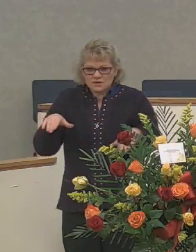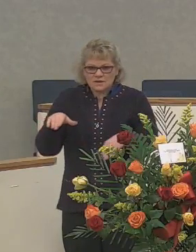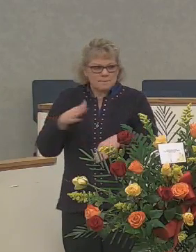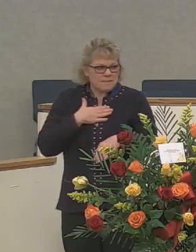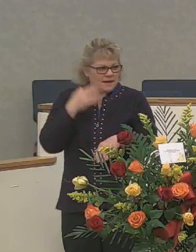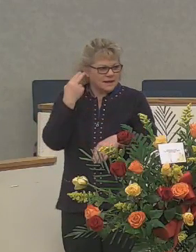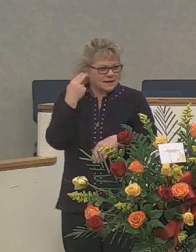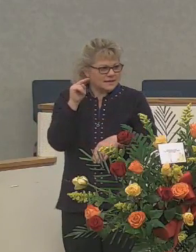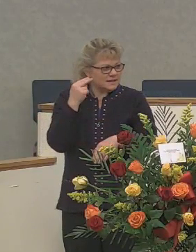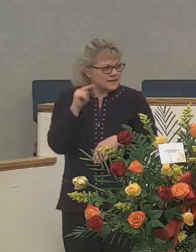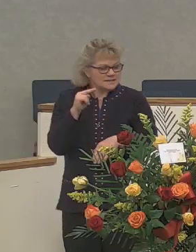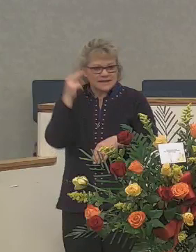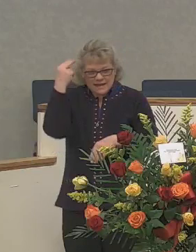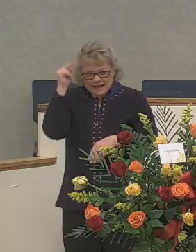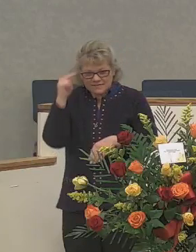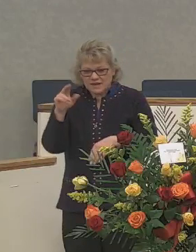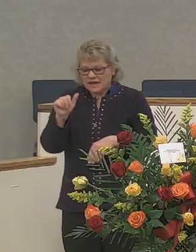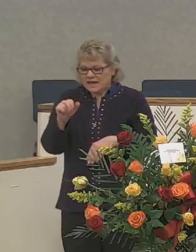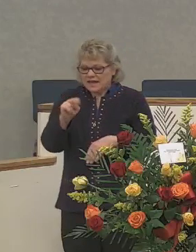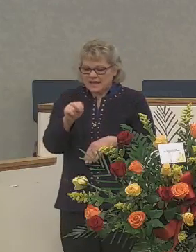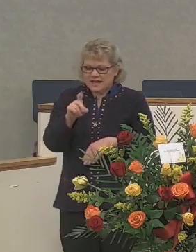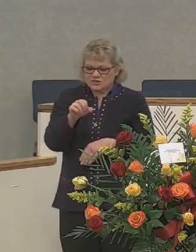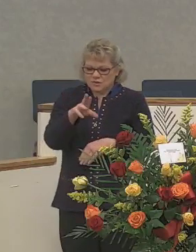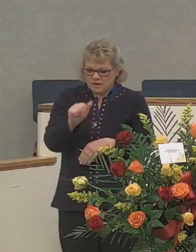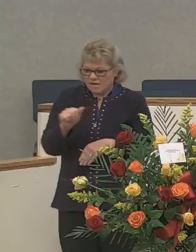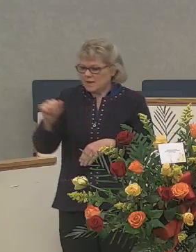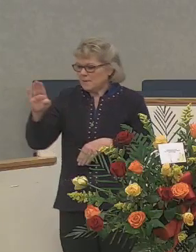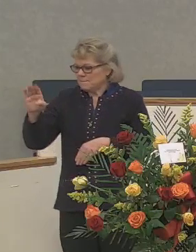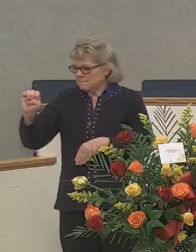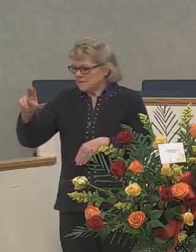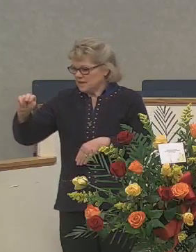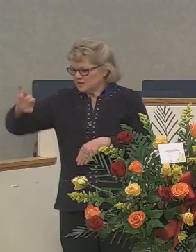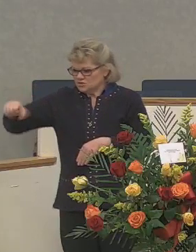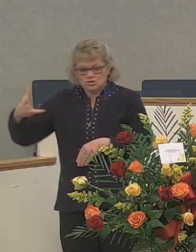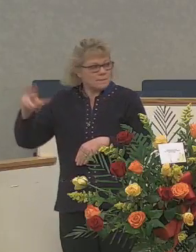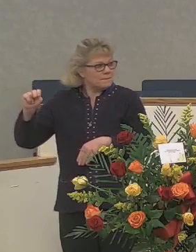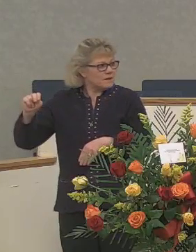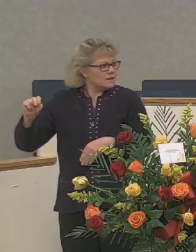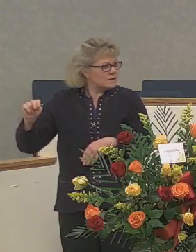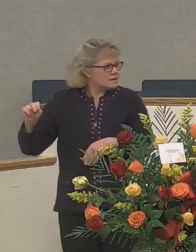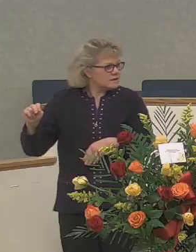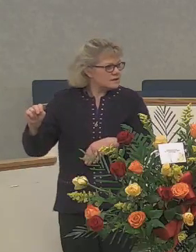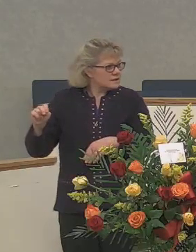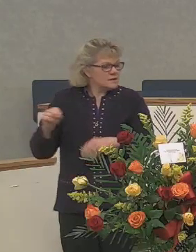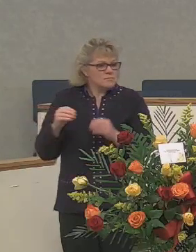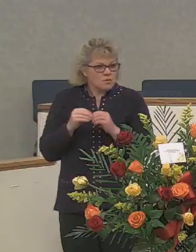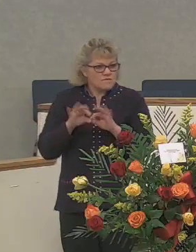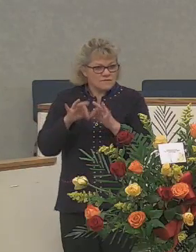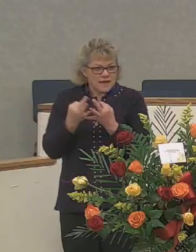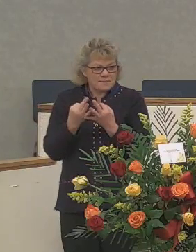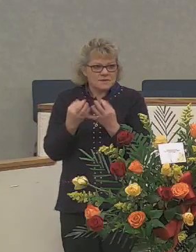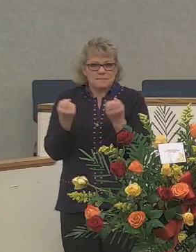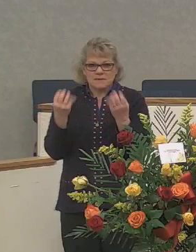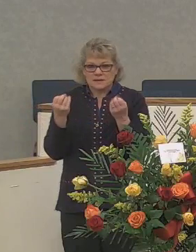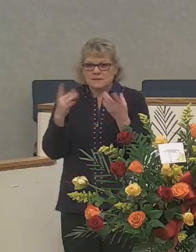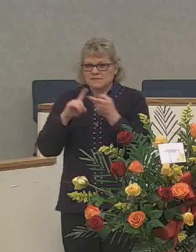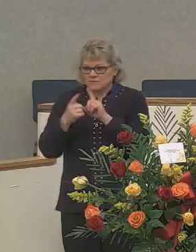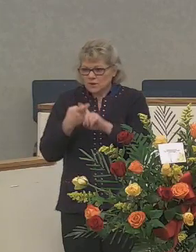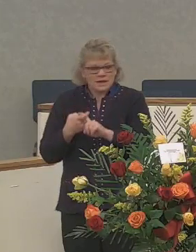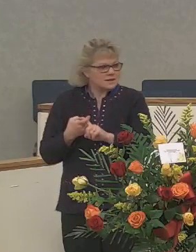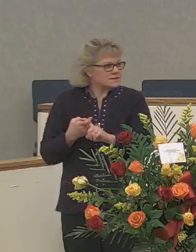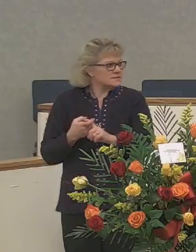niece and nephew, Andrea and Benjamin, and a host of extended family and many dear